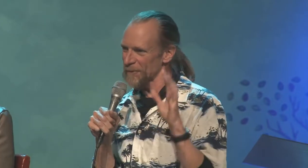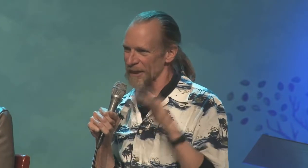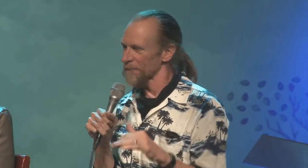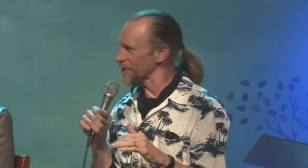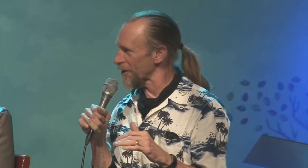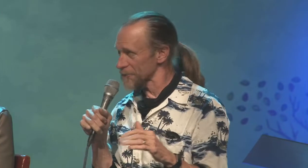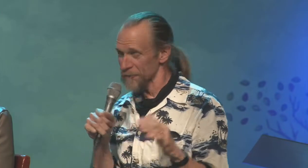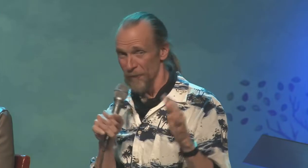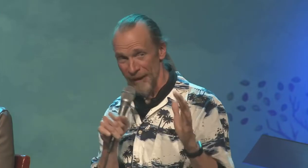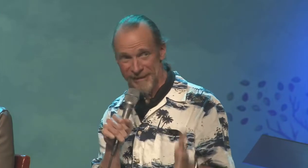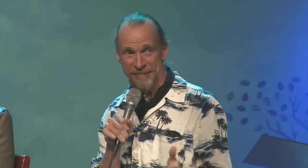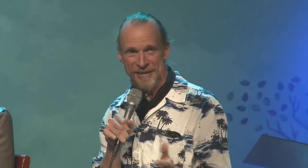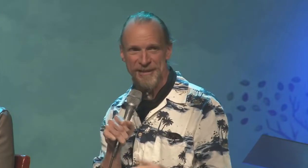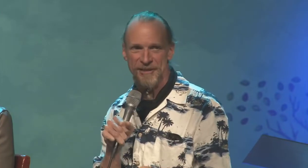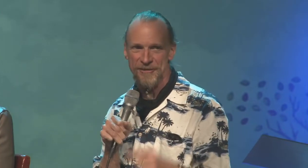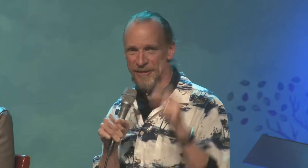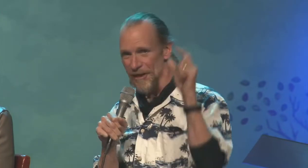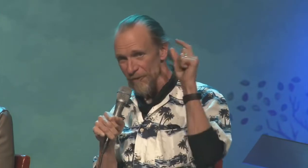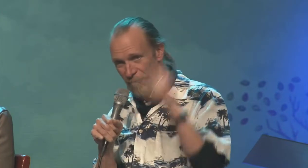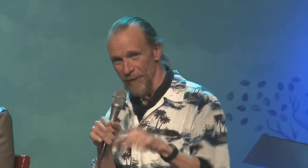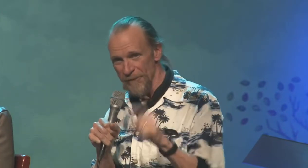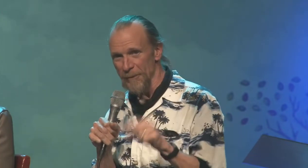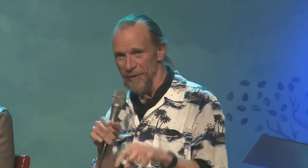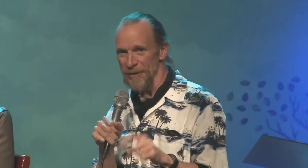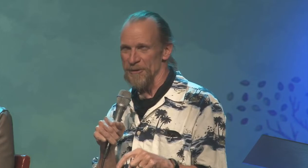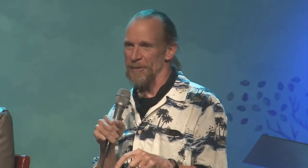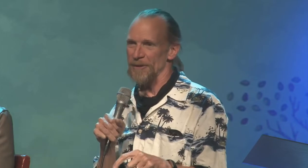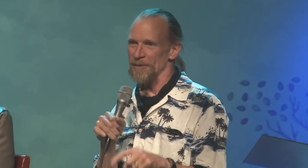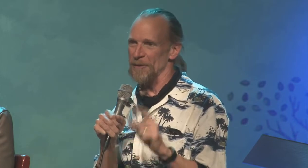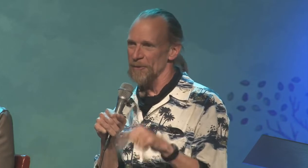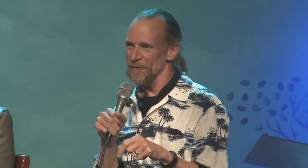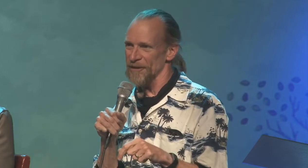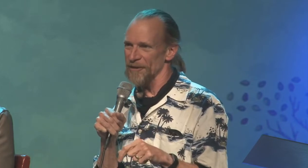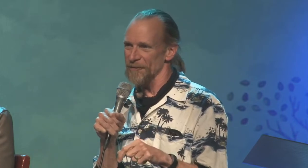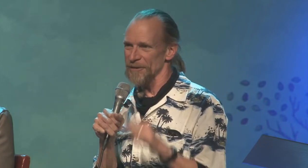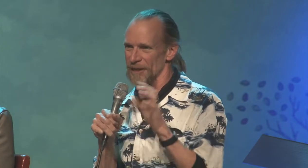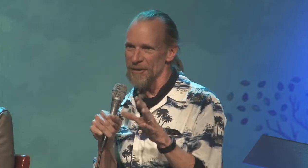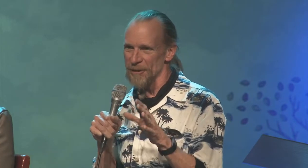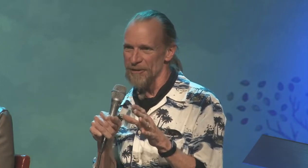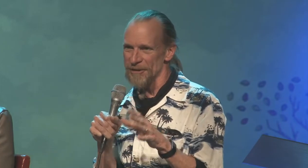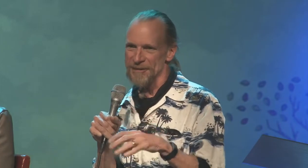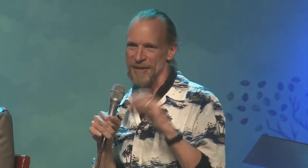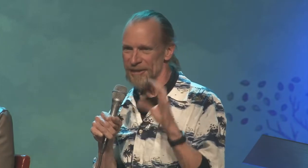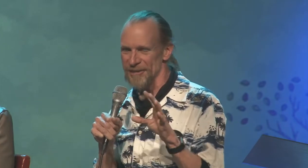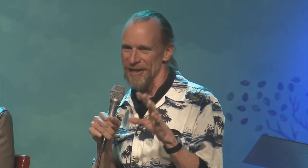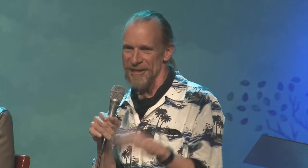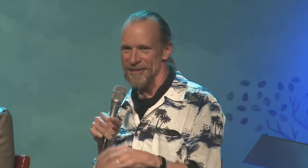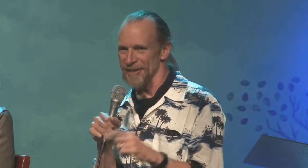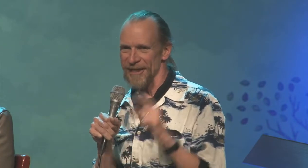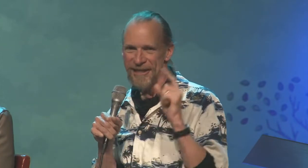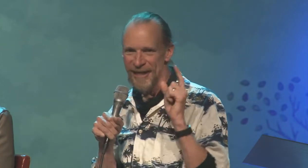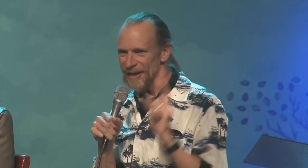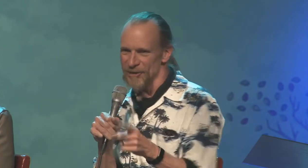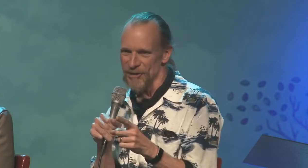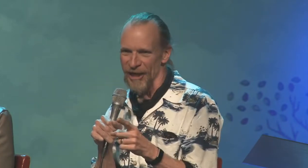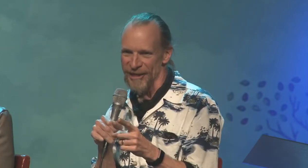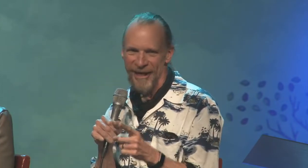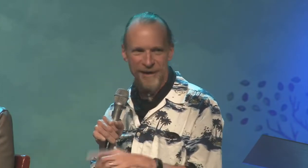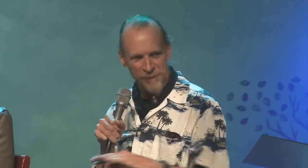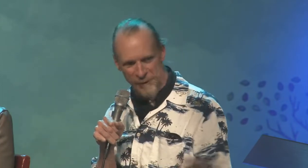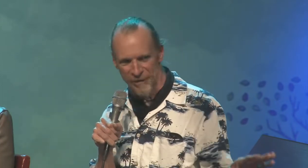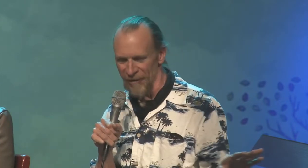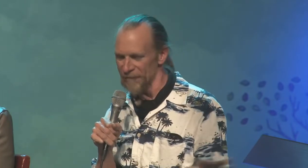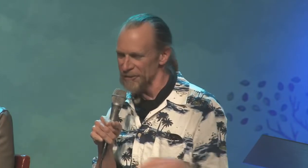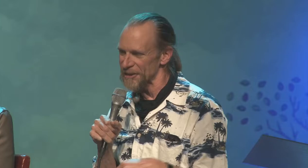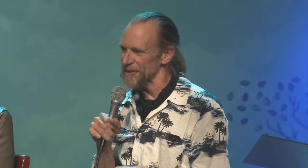and we've been coming to Crossroads for about 17 years. Right when the building was built, we moved here. We saw the building, saw the sign, and said, let's check it